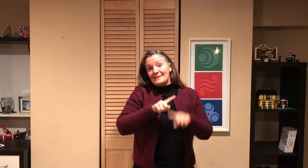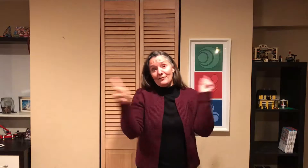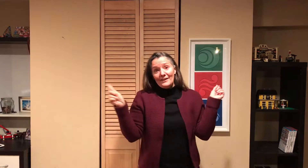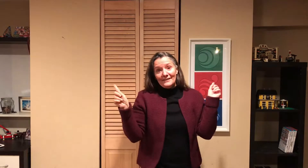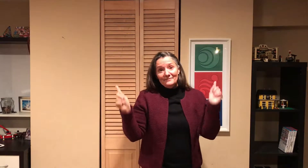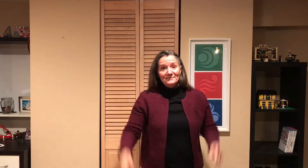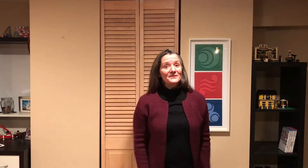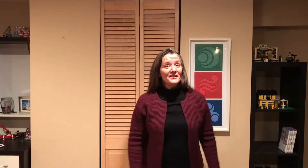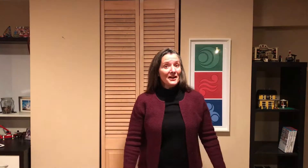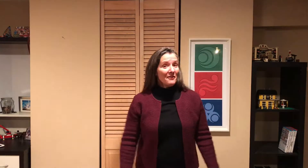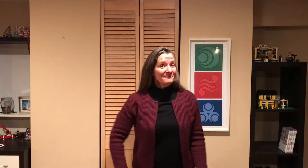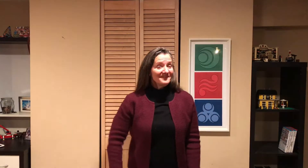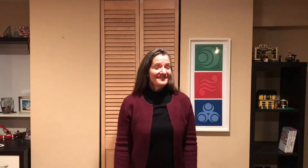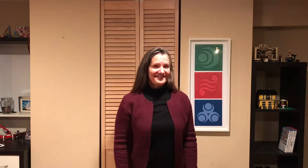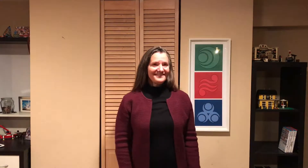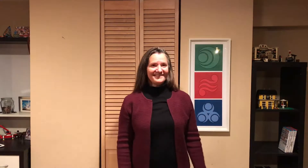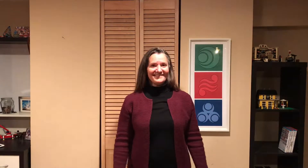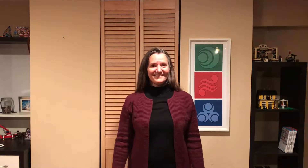different. So there you go.